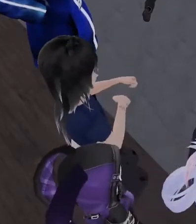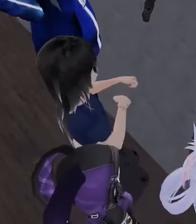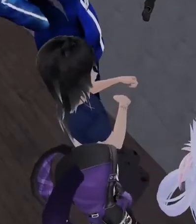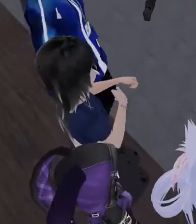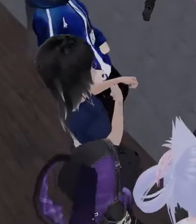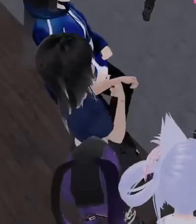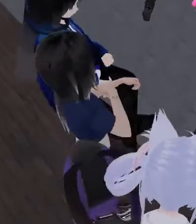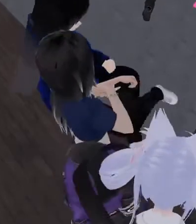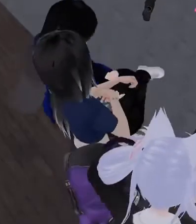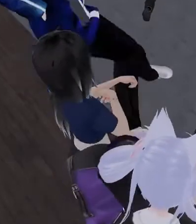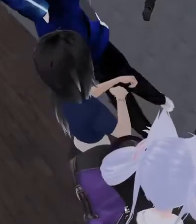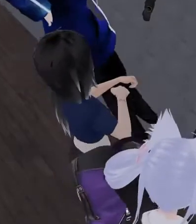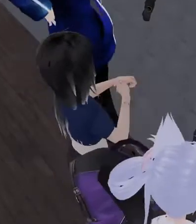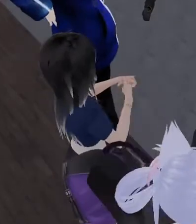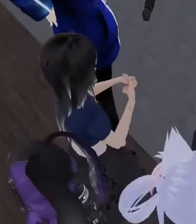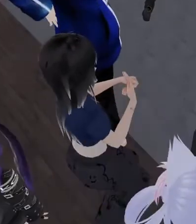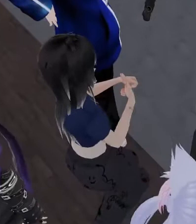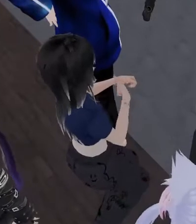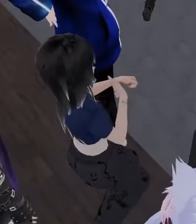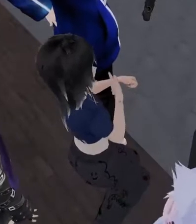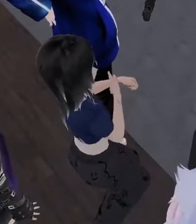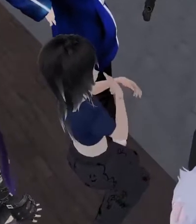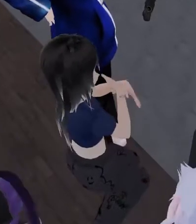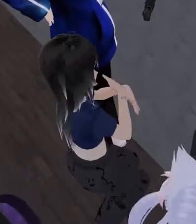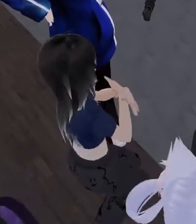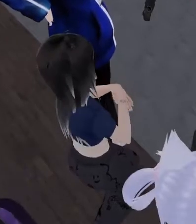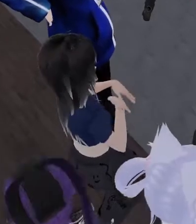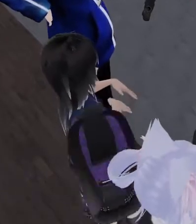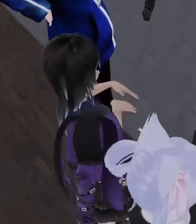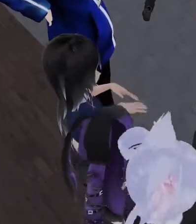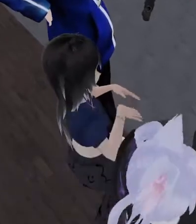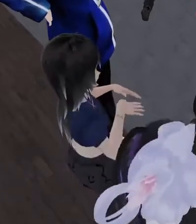whatever. Yeah. the desk. I don't know how we. I suppose it was urban. there's not a whole lot to.